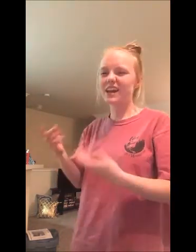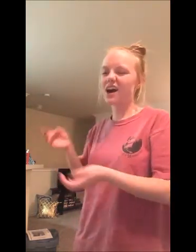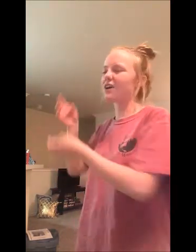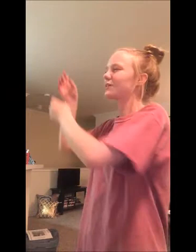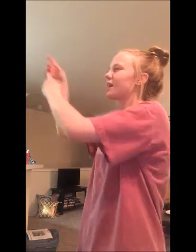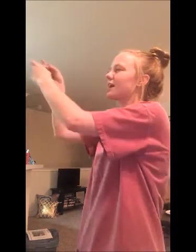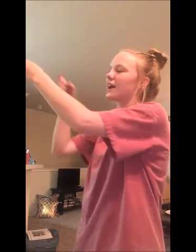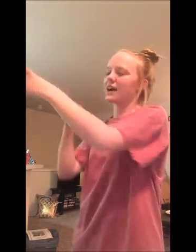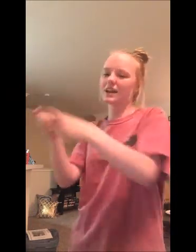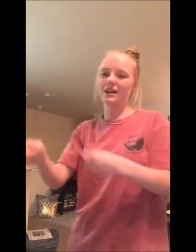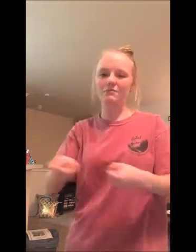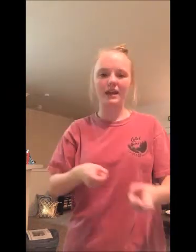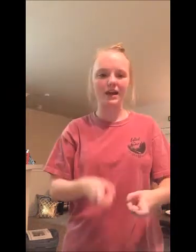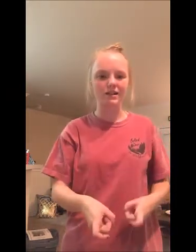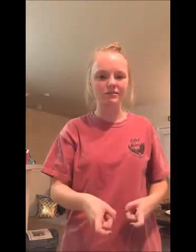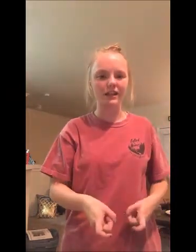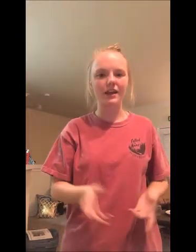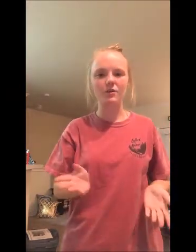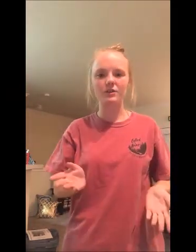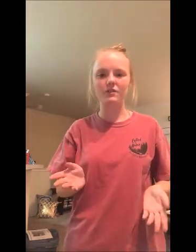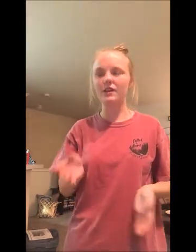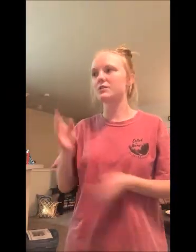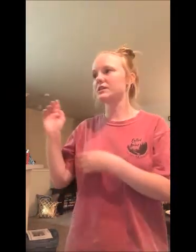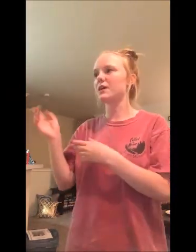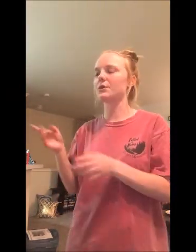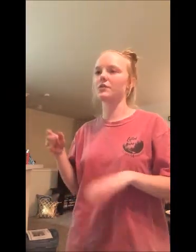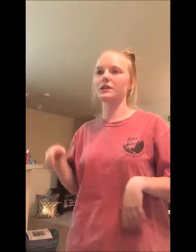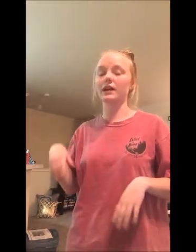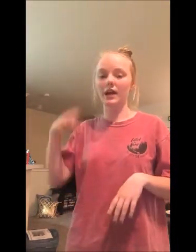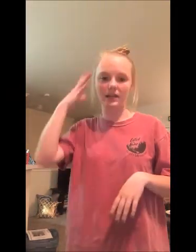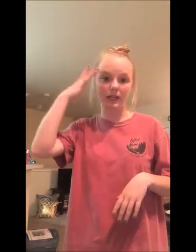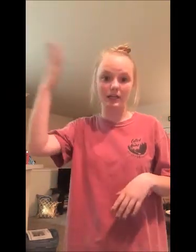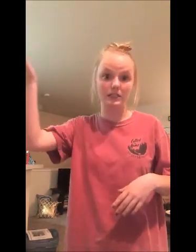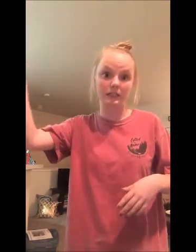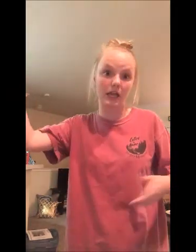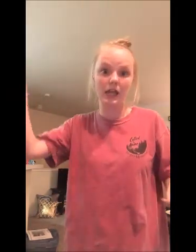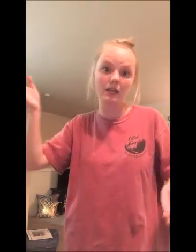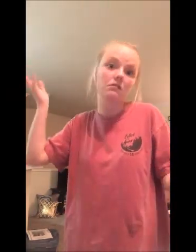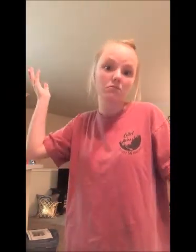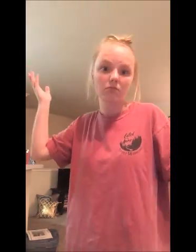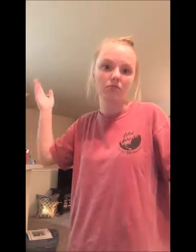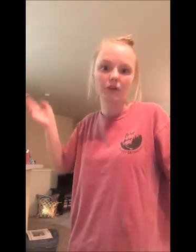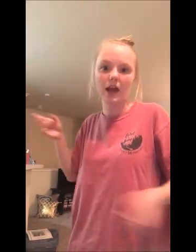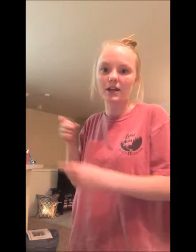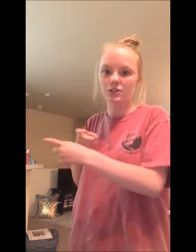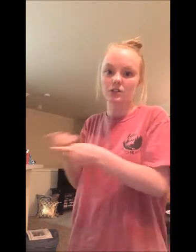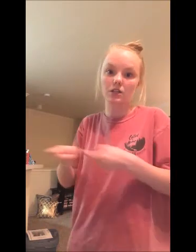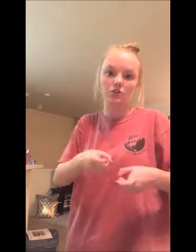kind of awkward, like I kind of come down, and I know in the video it's not perfect, like I had like a delayed reaction to